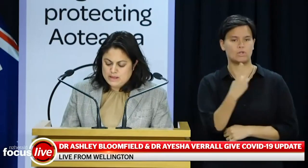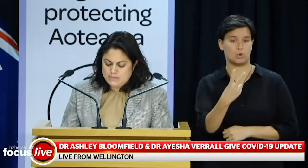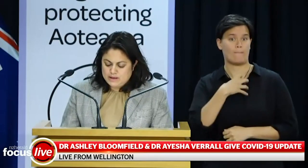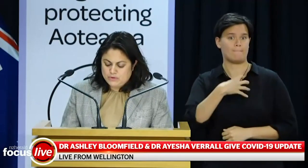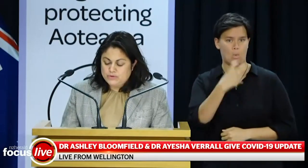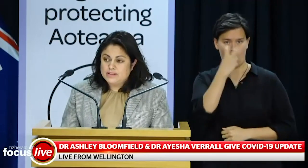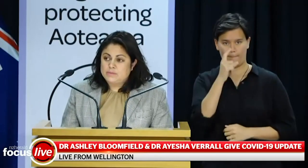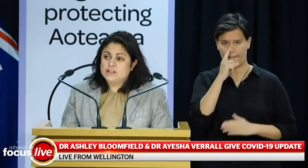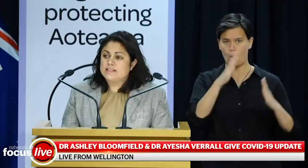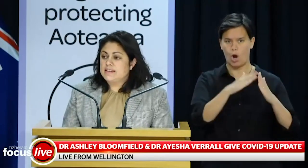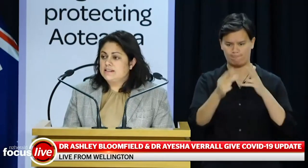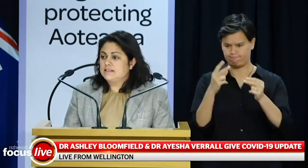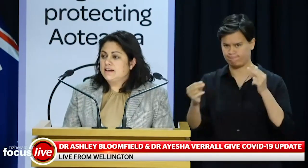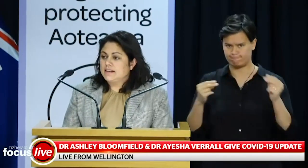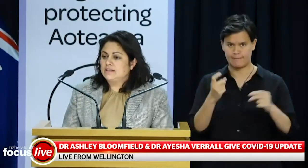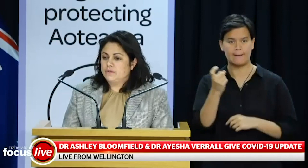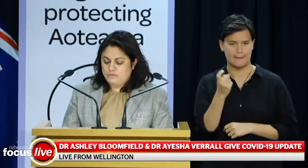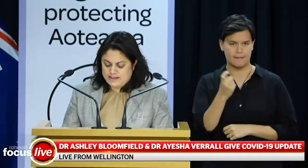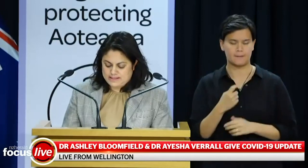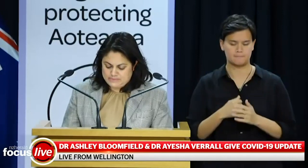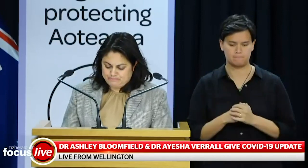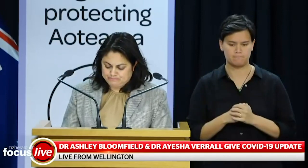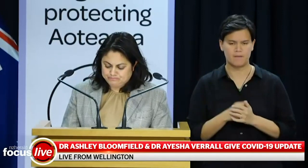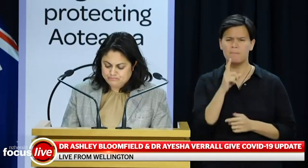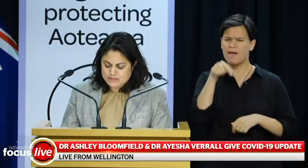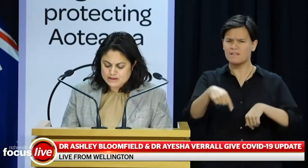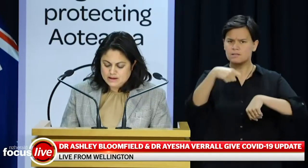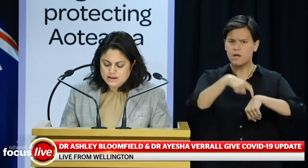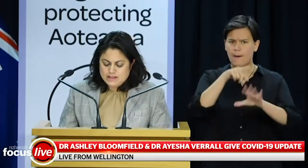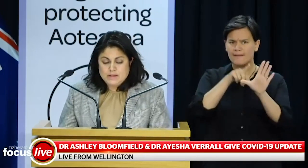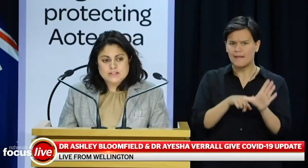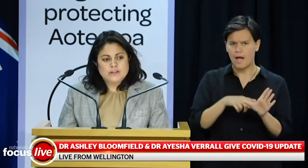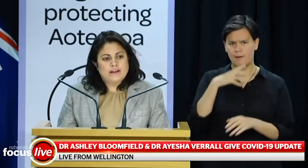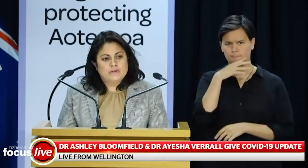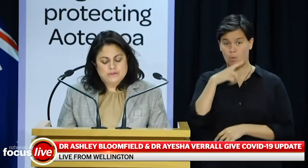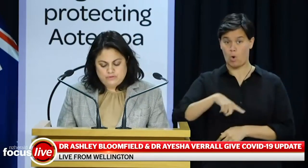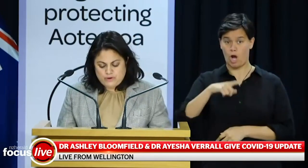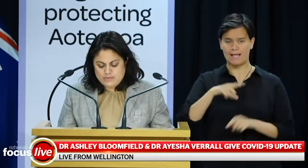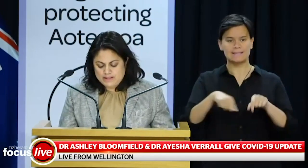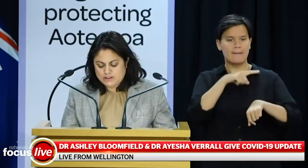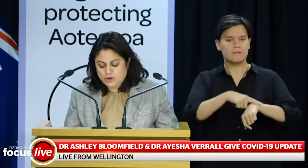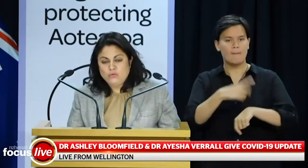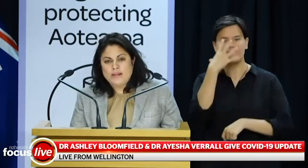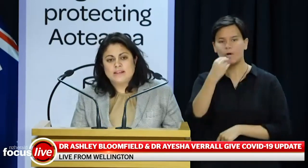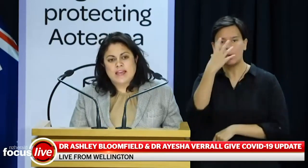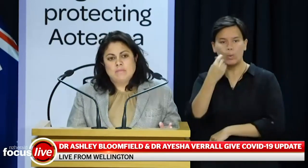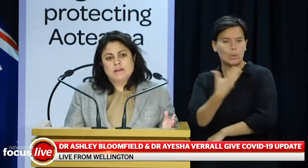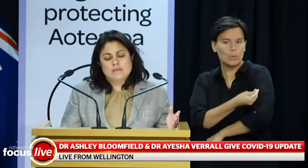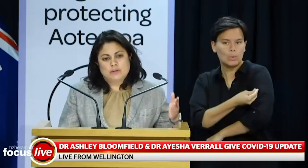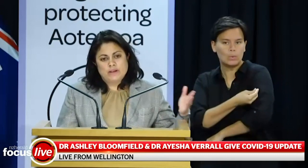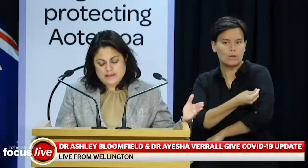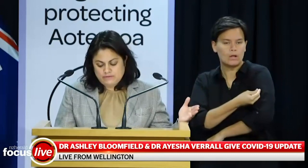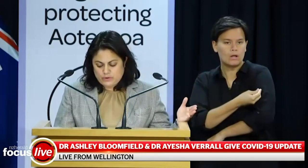year when many people, especially seniors, are getting the flu vaccine. The Ministry of Health recommends a 2-week